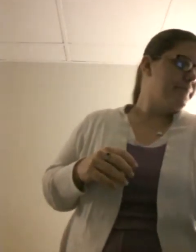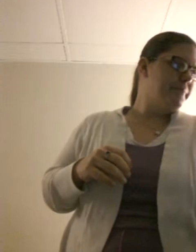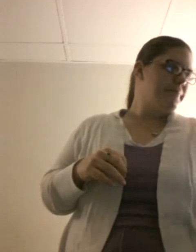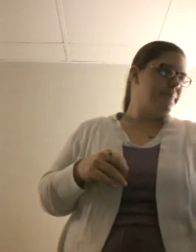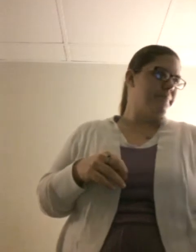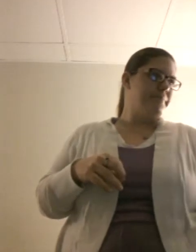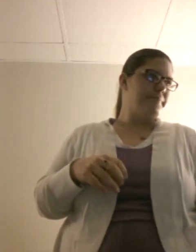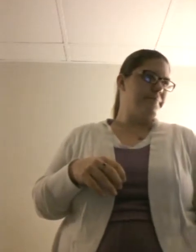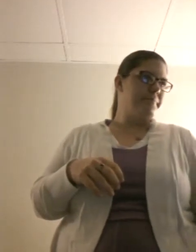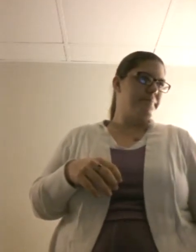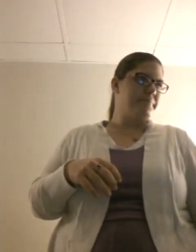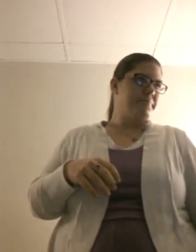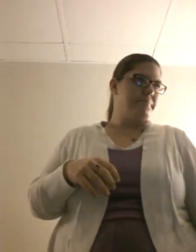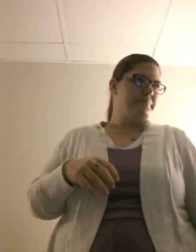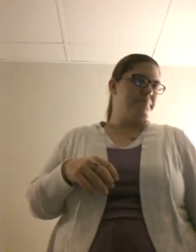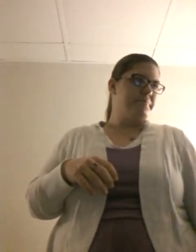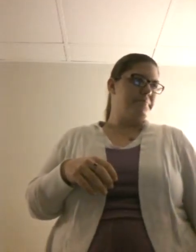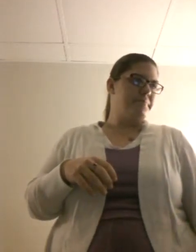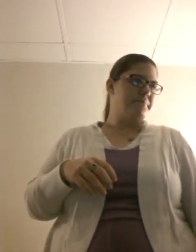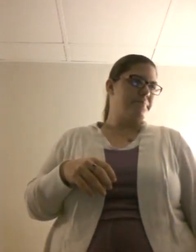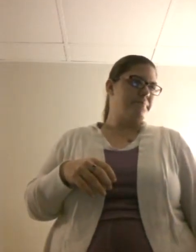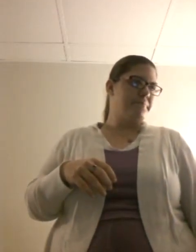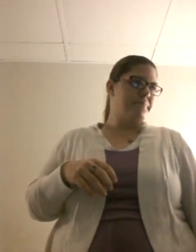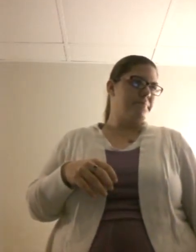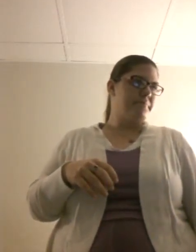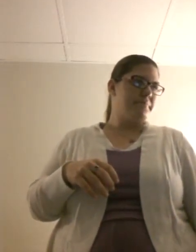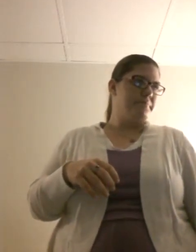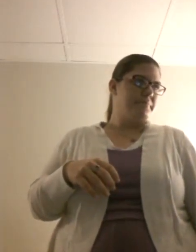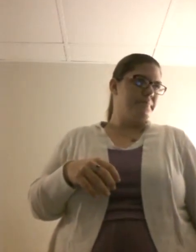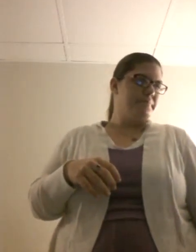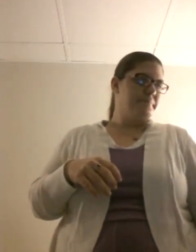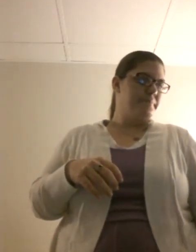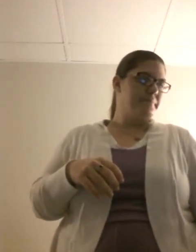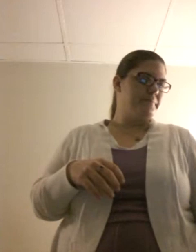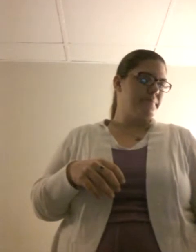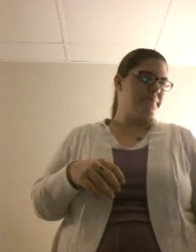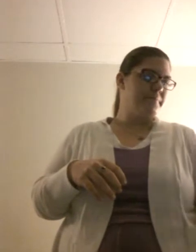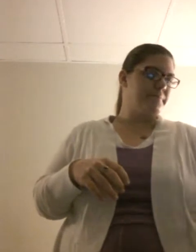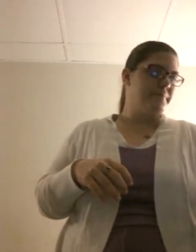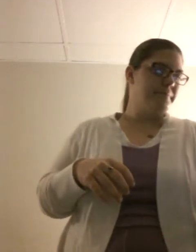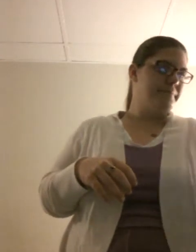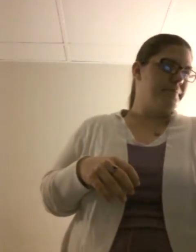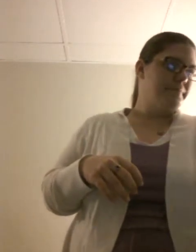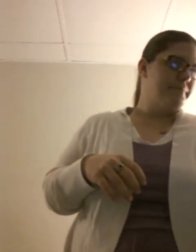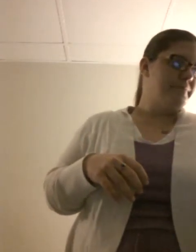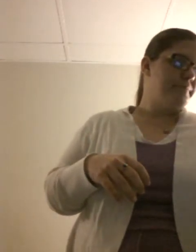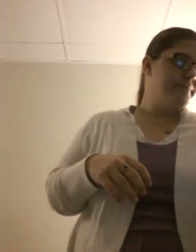for 5th grade. So one of the things that really will help your students understand equivalent fractions is if you'll